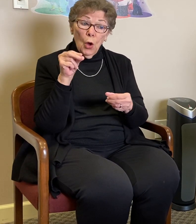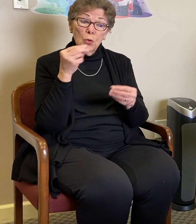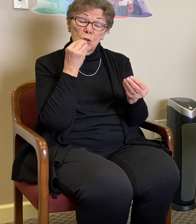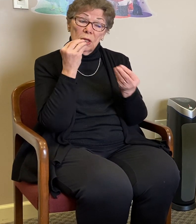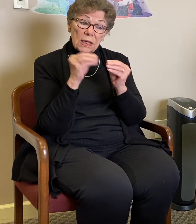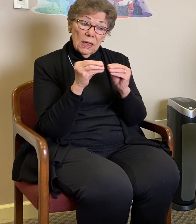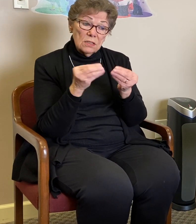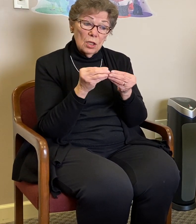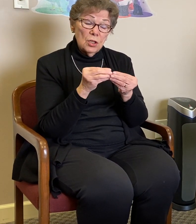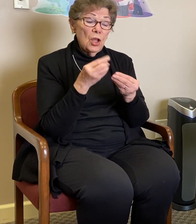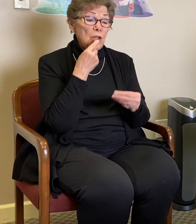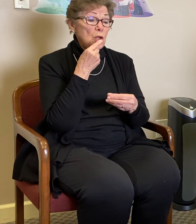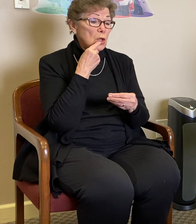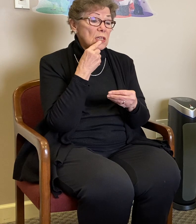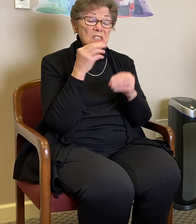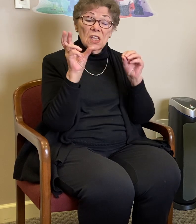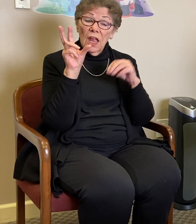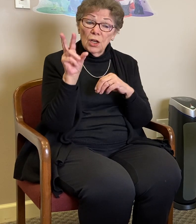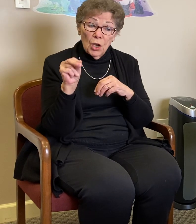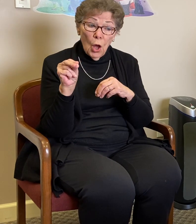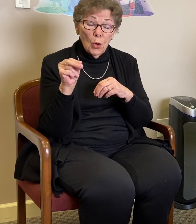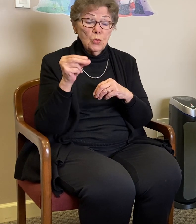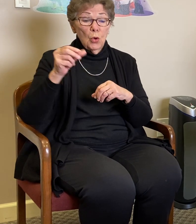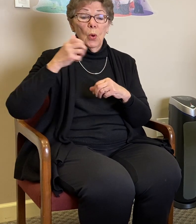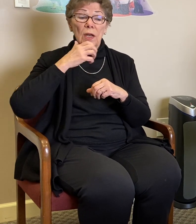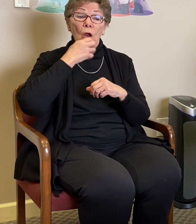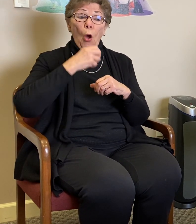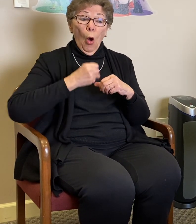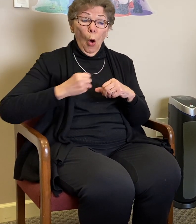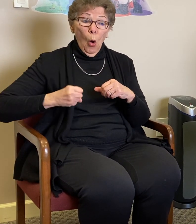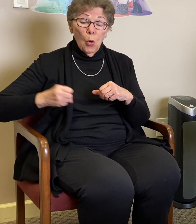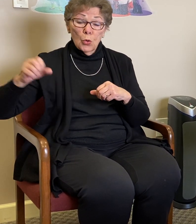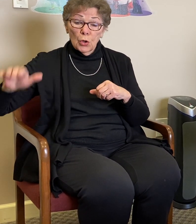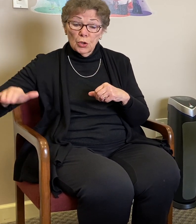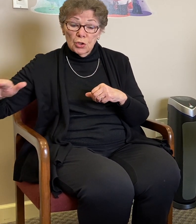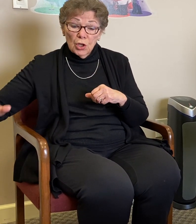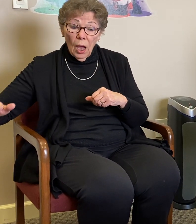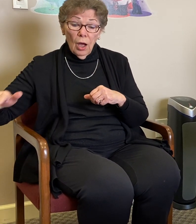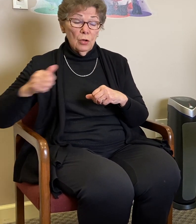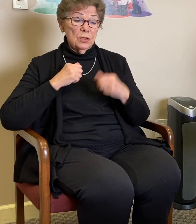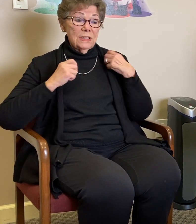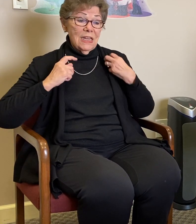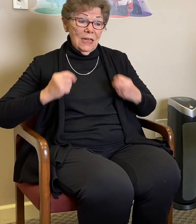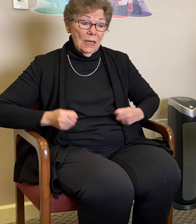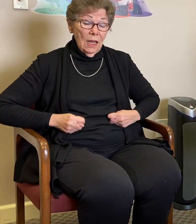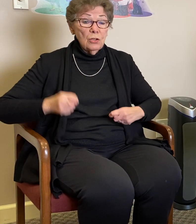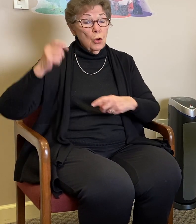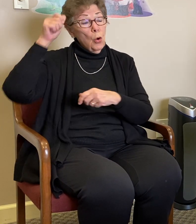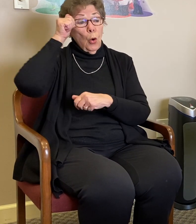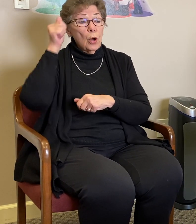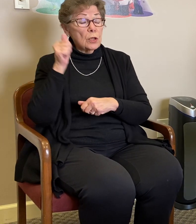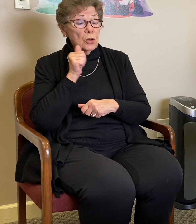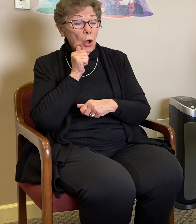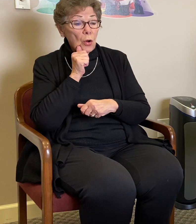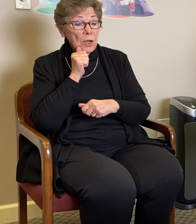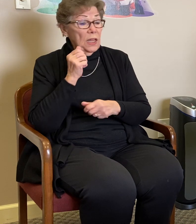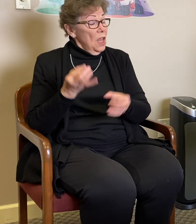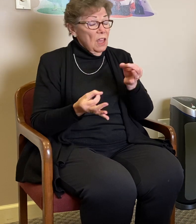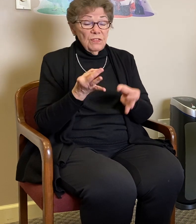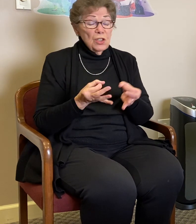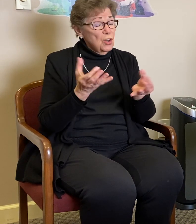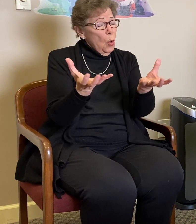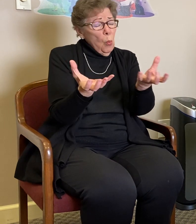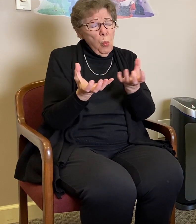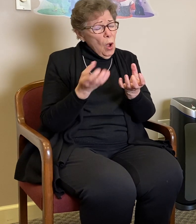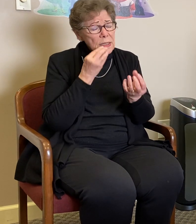You can say no to an older child, teenager, or adult. If you don't want to